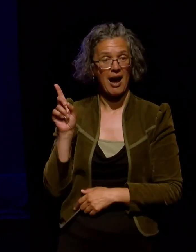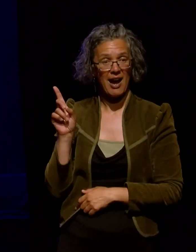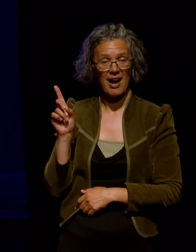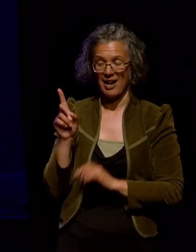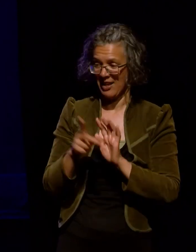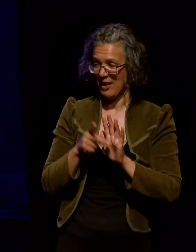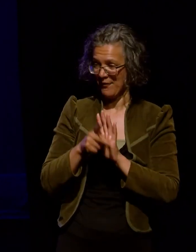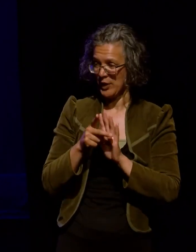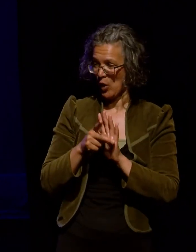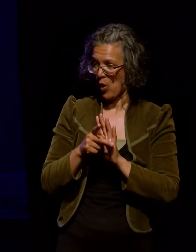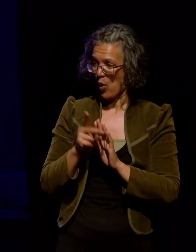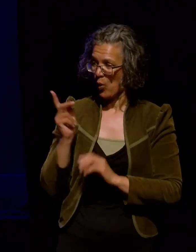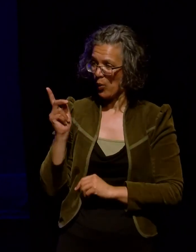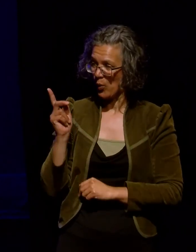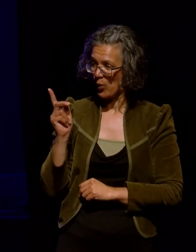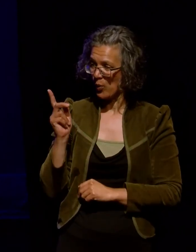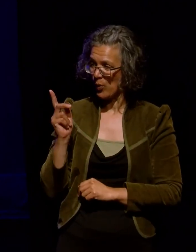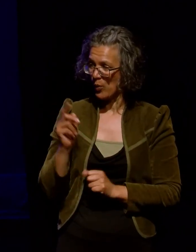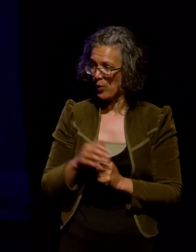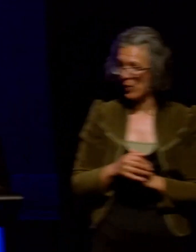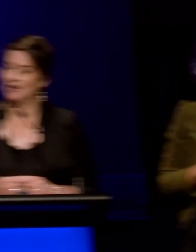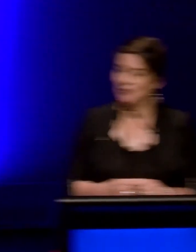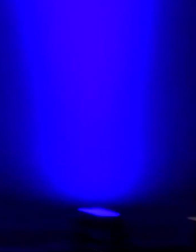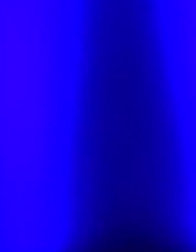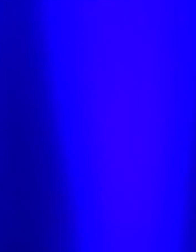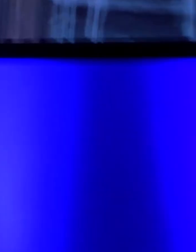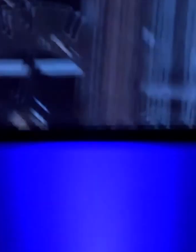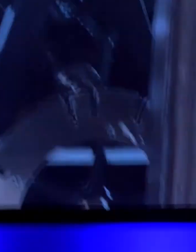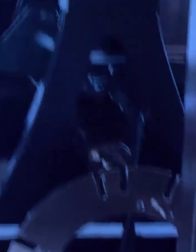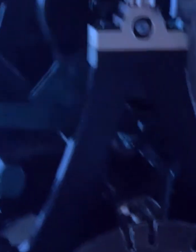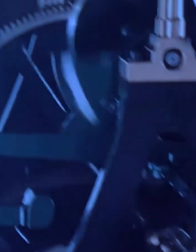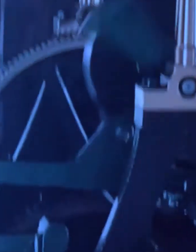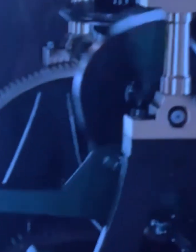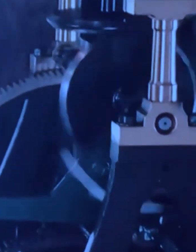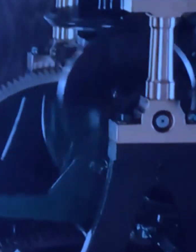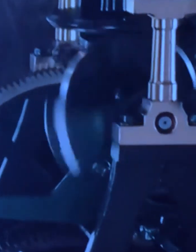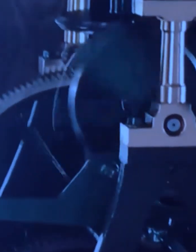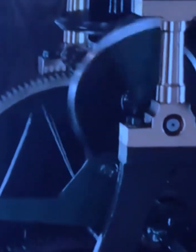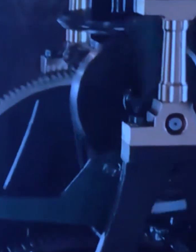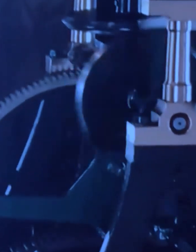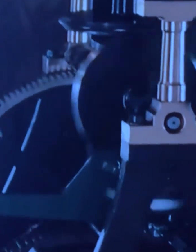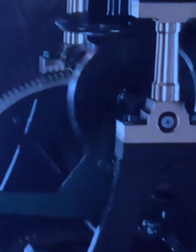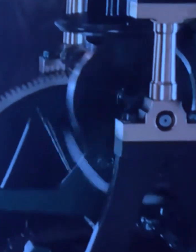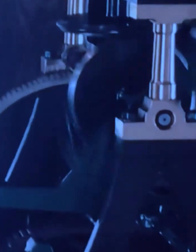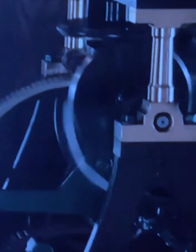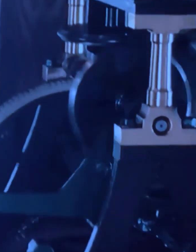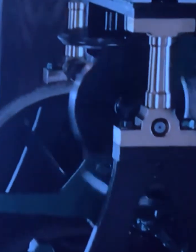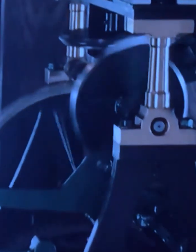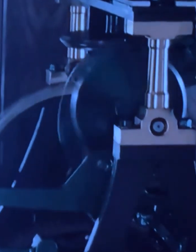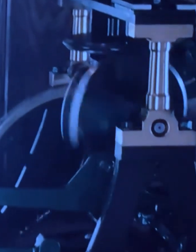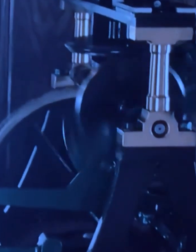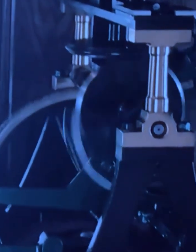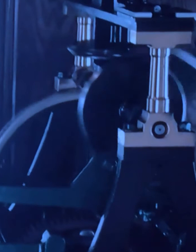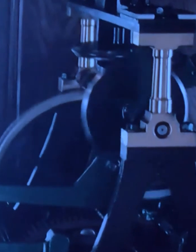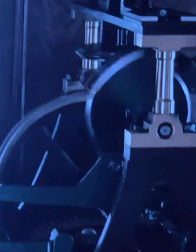here, video of the clock. You can hear it whizzing and whirring. So this is quite dramatic when the bell